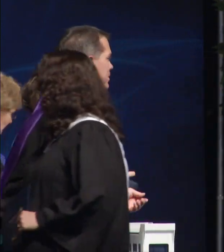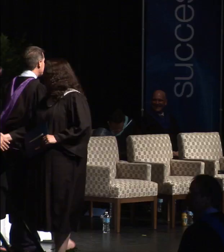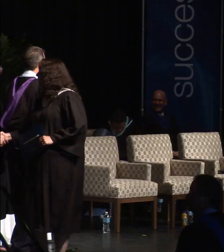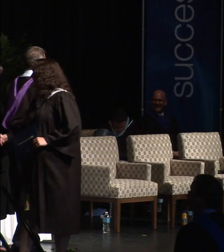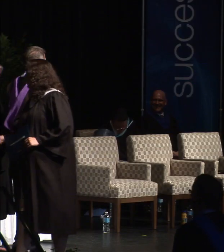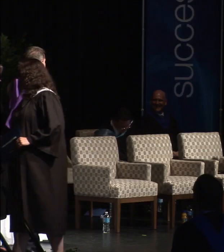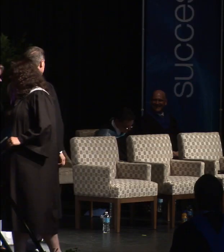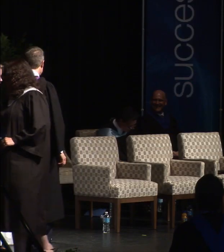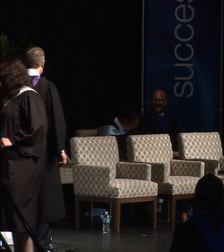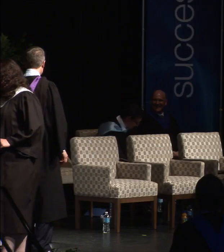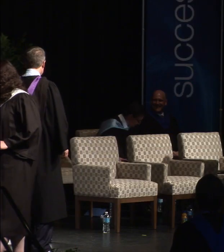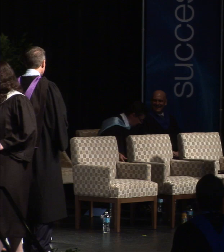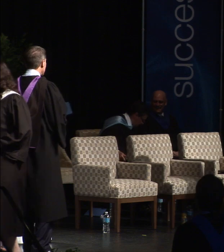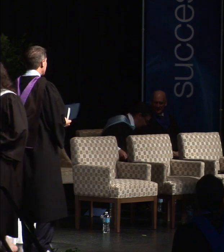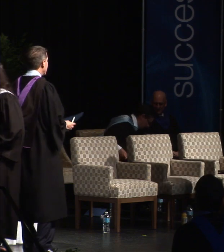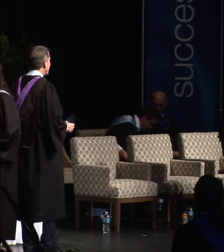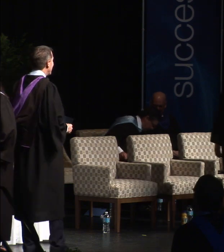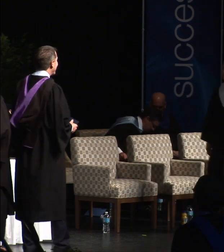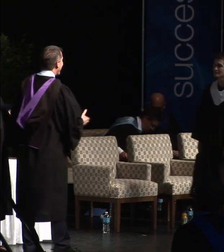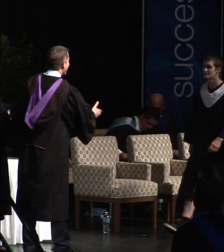Carmen Daniel McDonald.